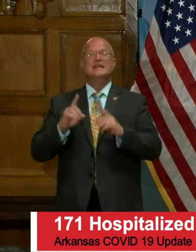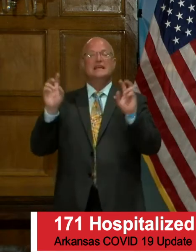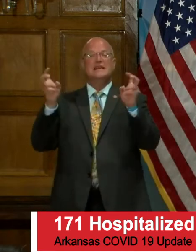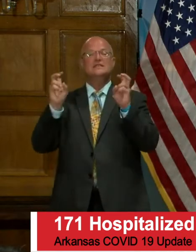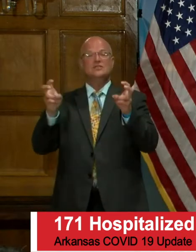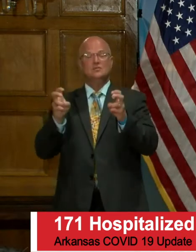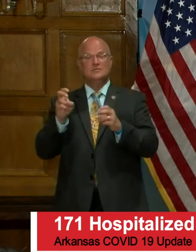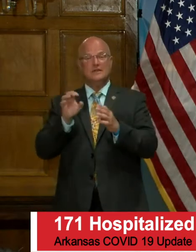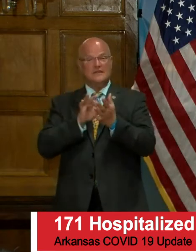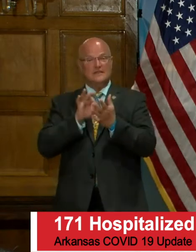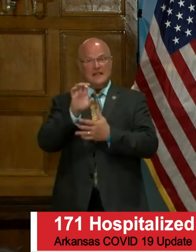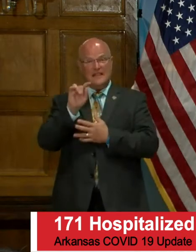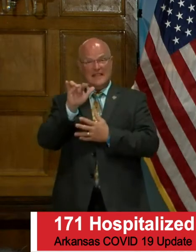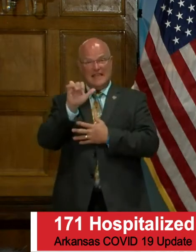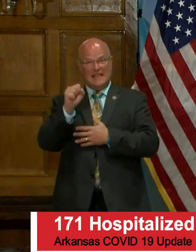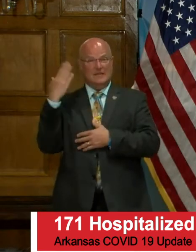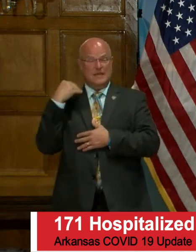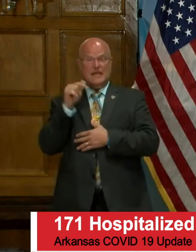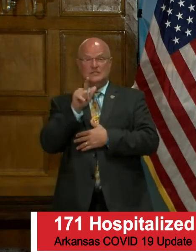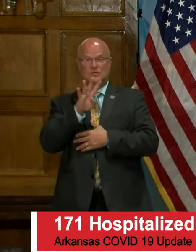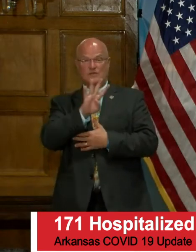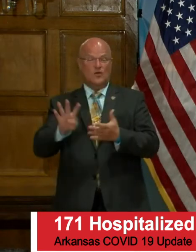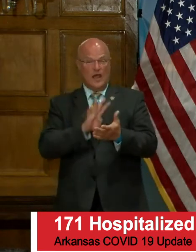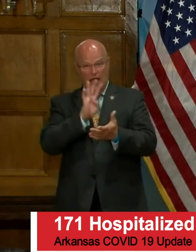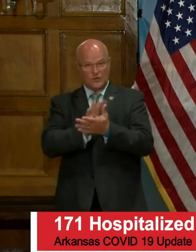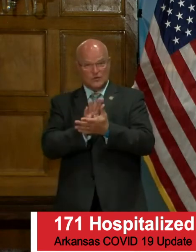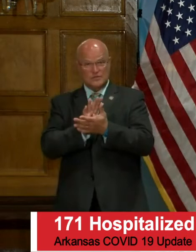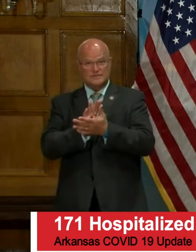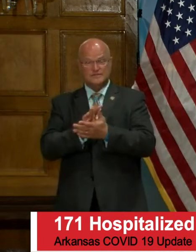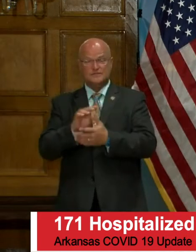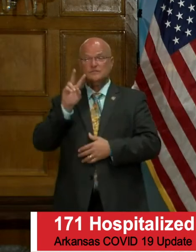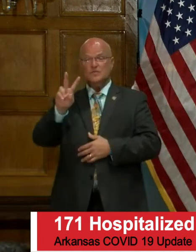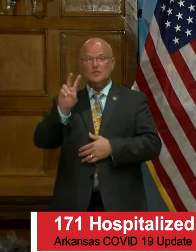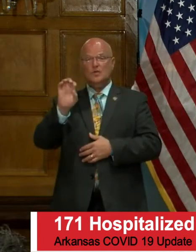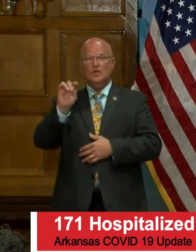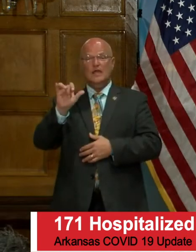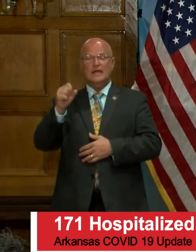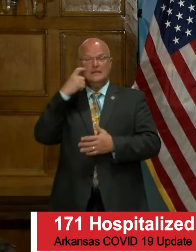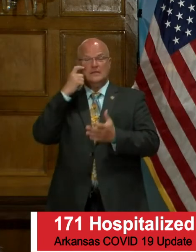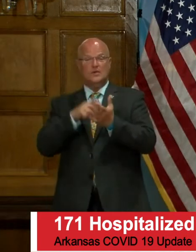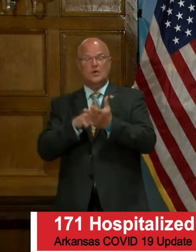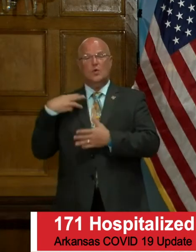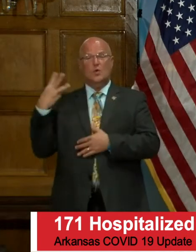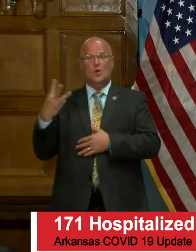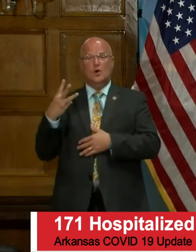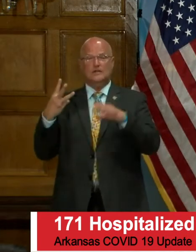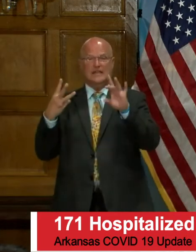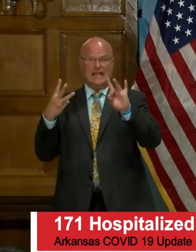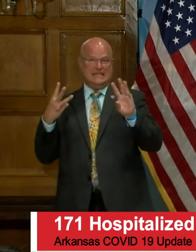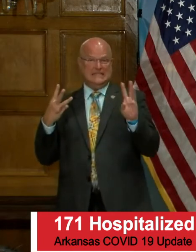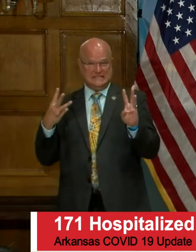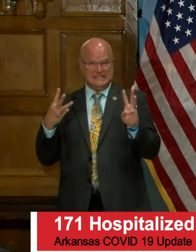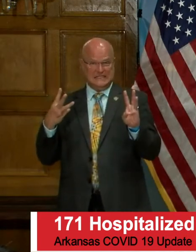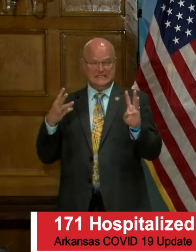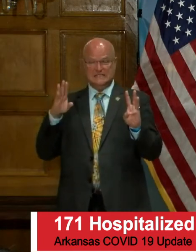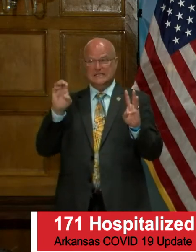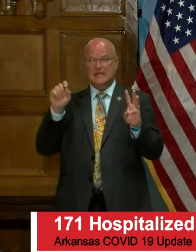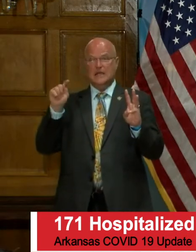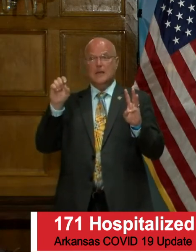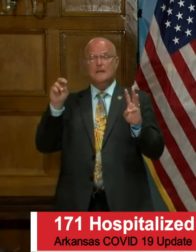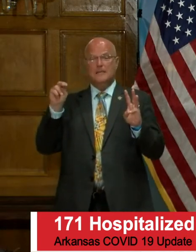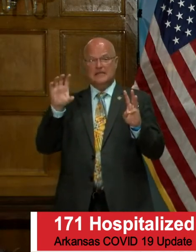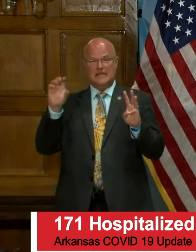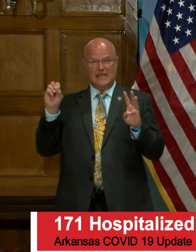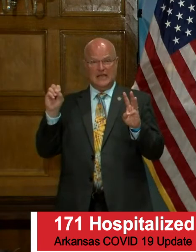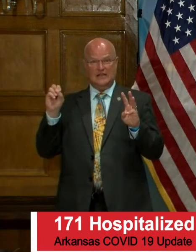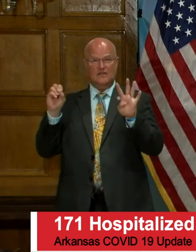In terms of the counties over the last 24 hours, two counties of note, Washington County, 86 new cases, and Benton